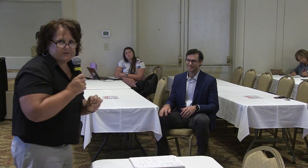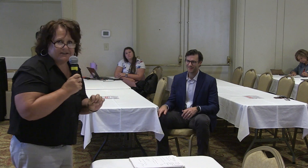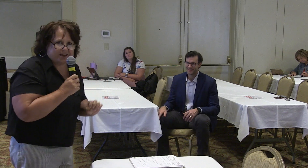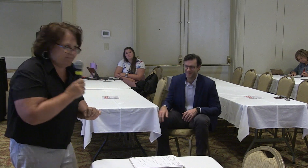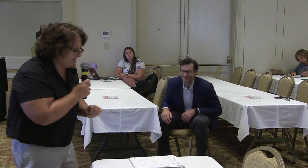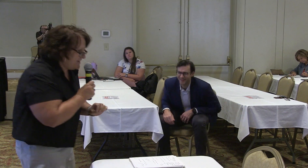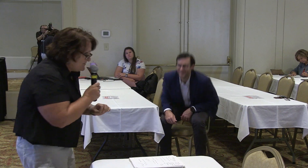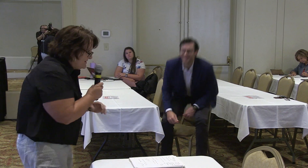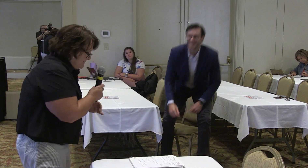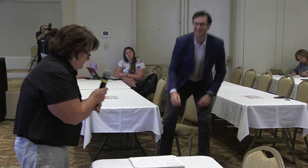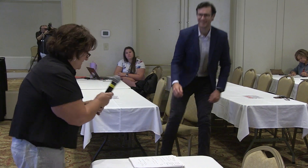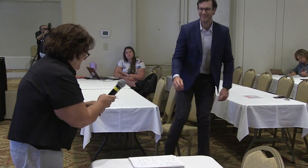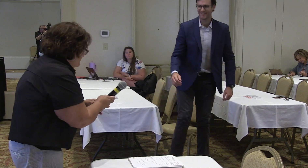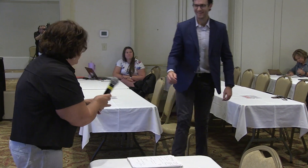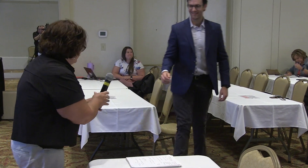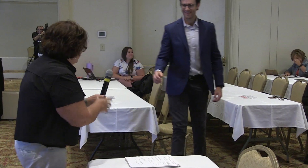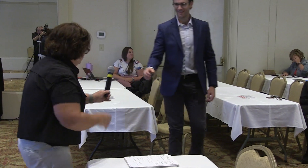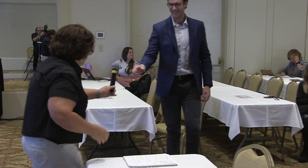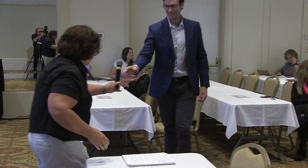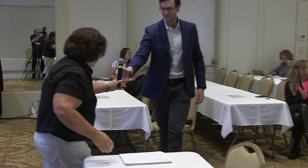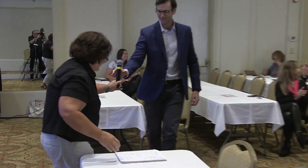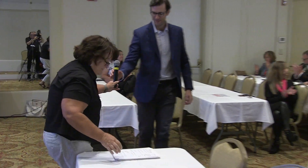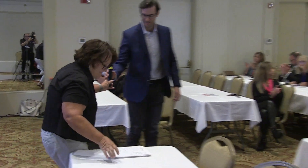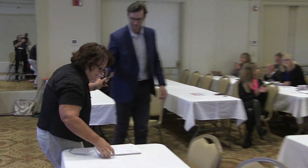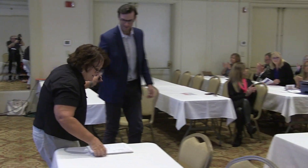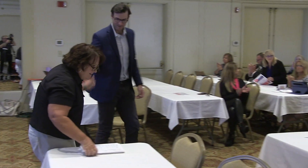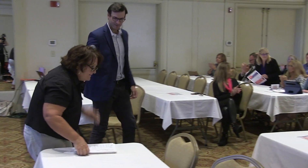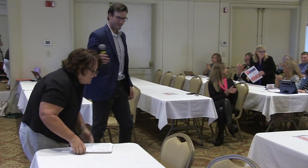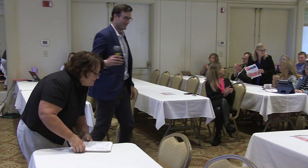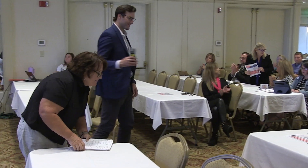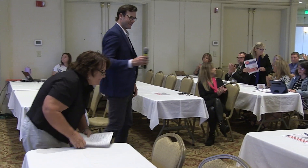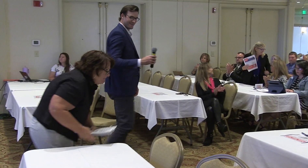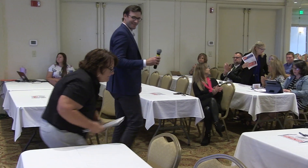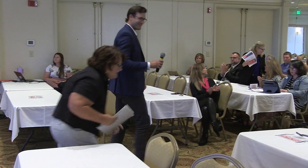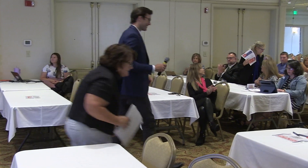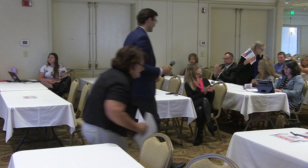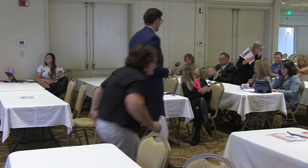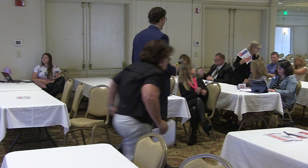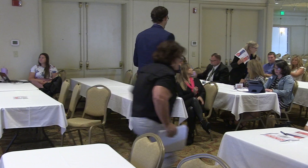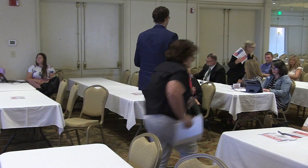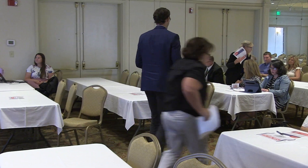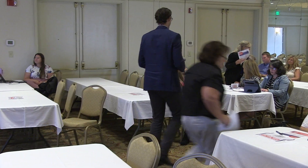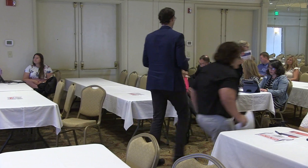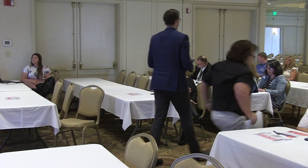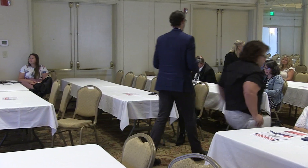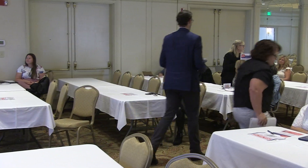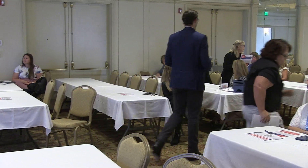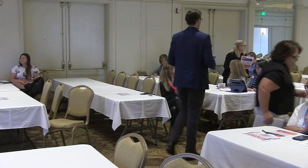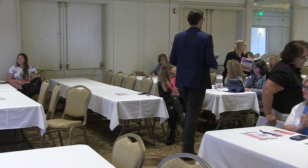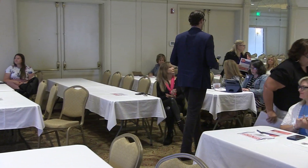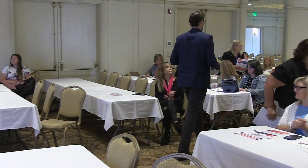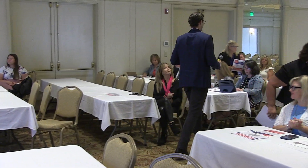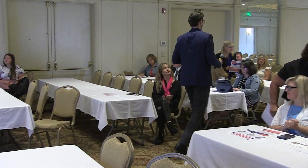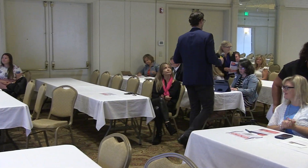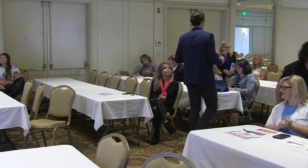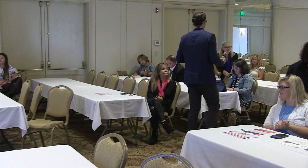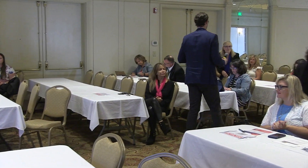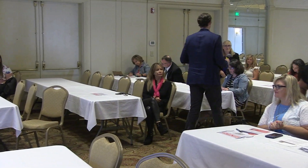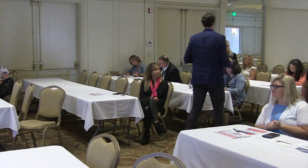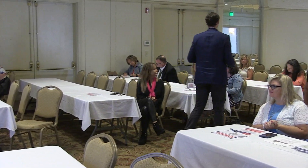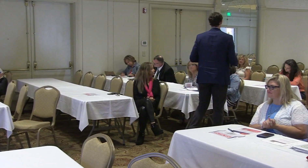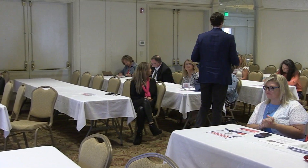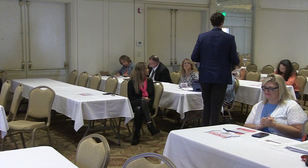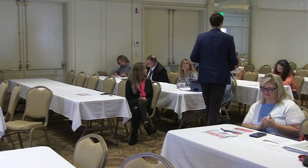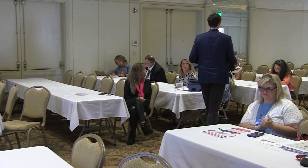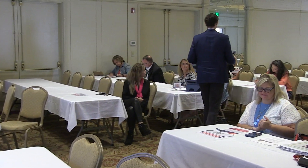said enough so i'll sit down thank you thank you so much for your comments i can tell you've been thinking about about this a lot and i appreciate you kicking us off with a strong start